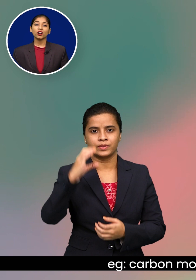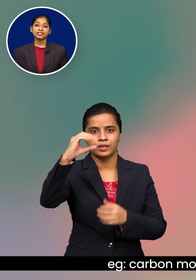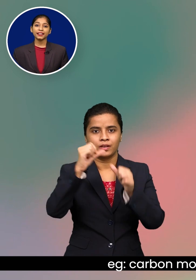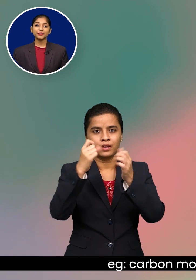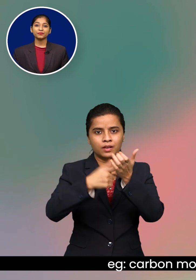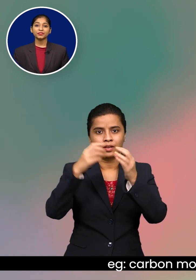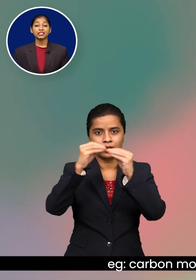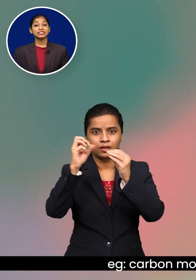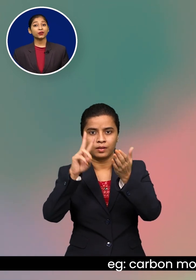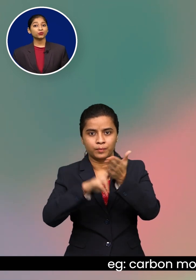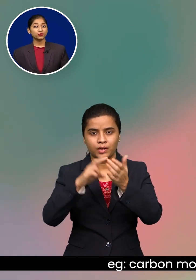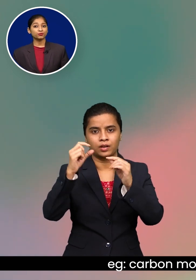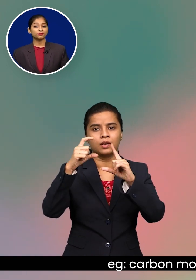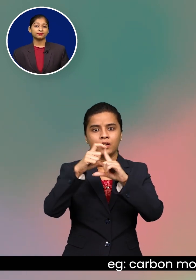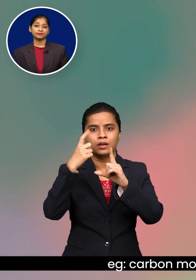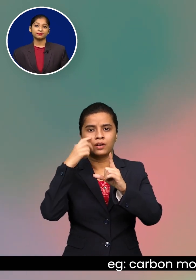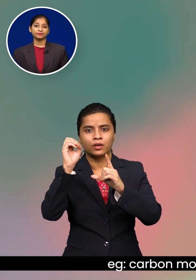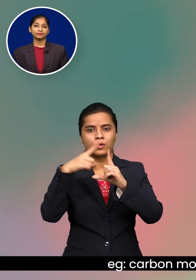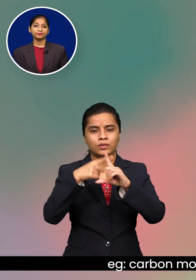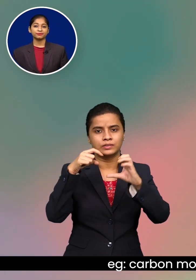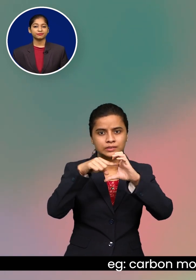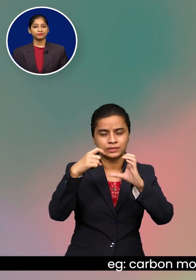Carbon dioxide, CO2.